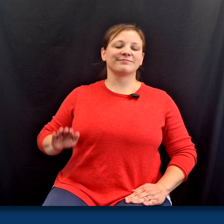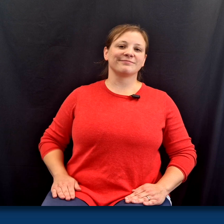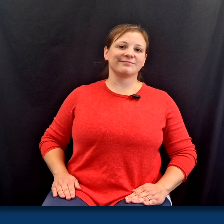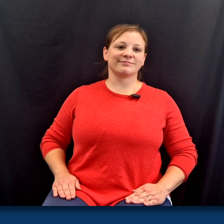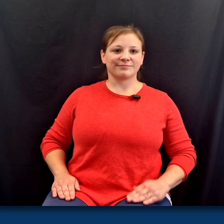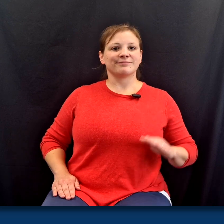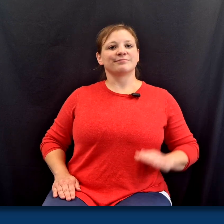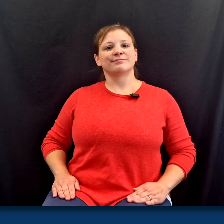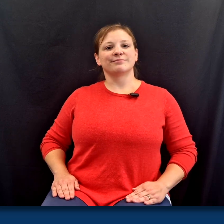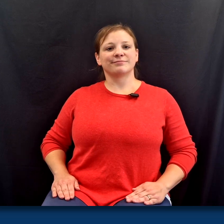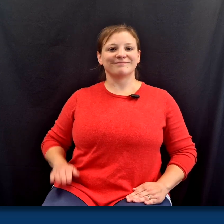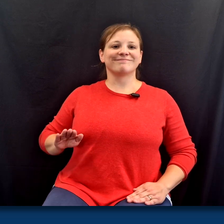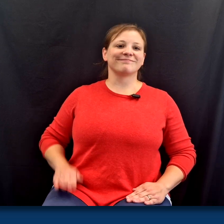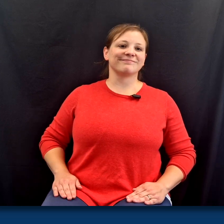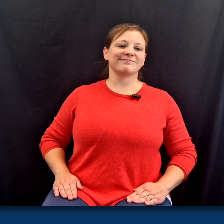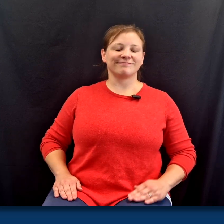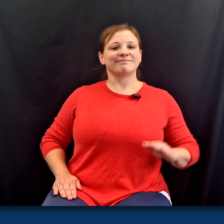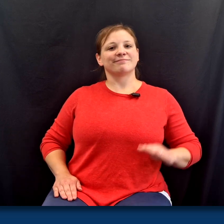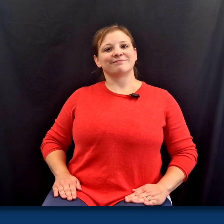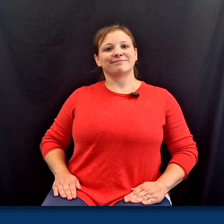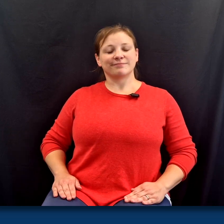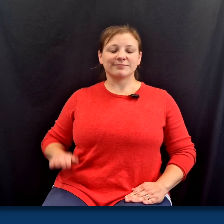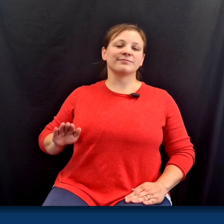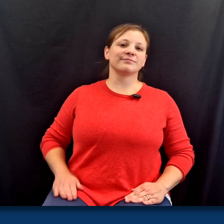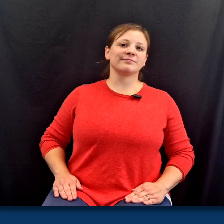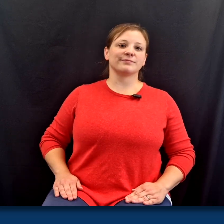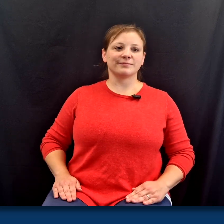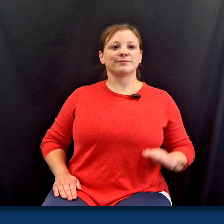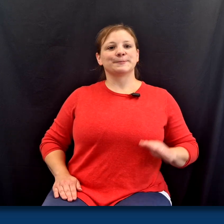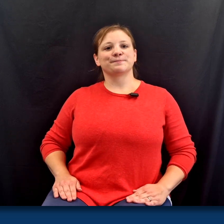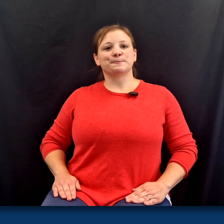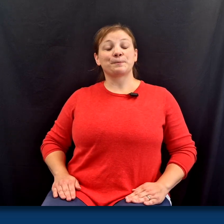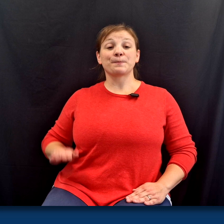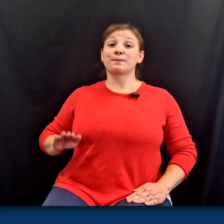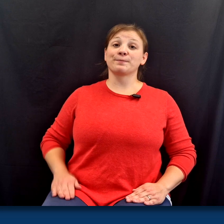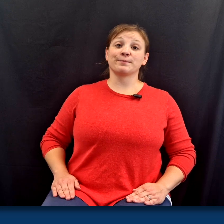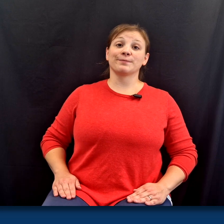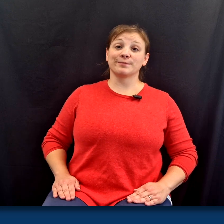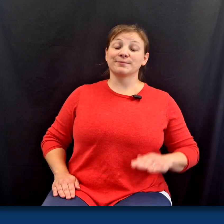turning golden. Soon they'll disappear. The earth turns the color.